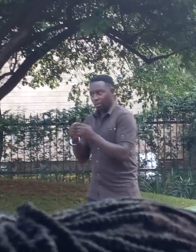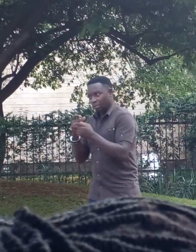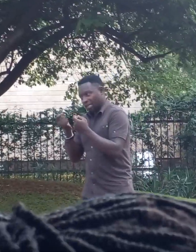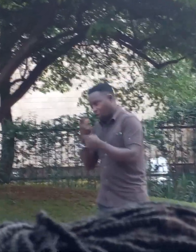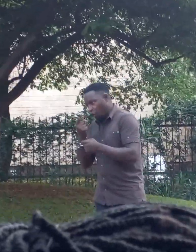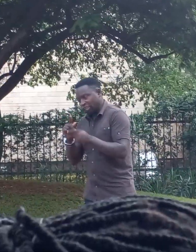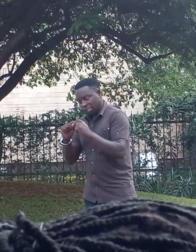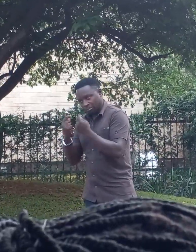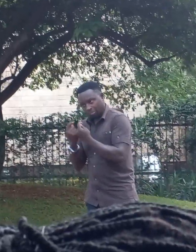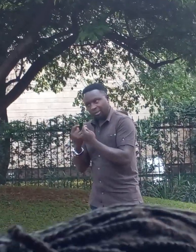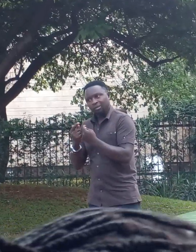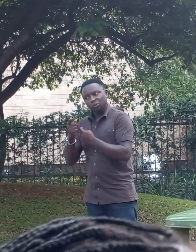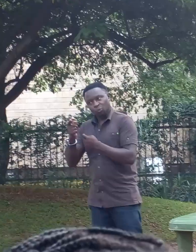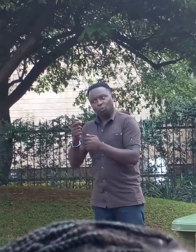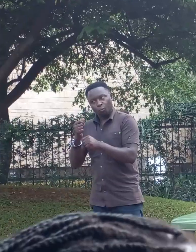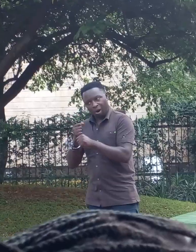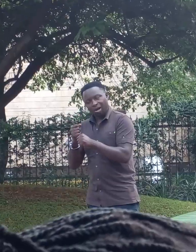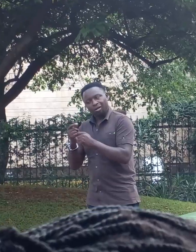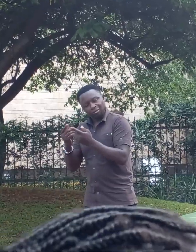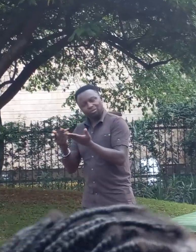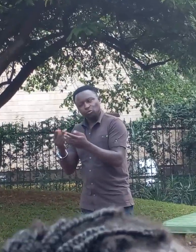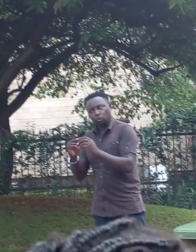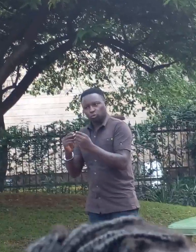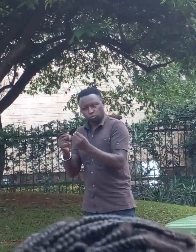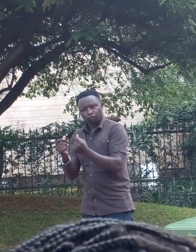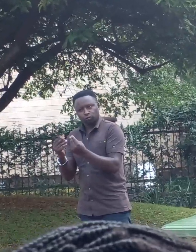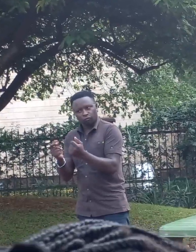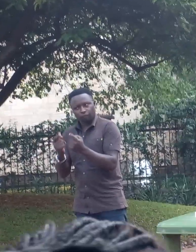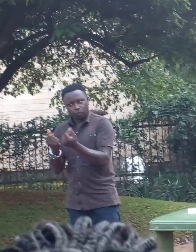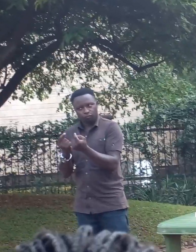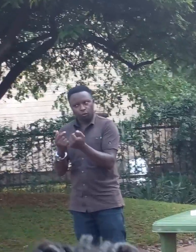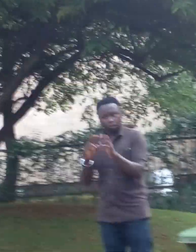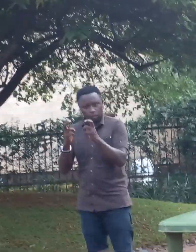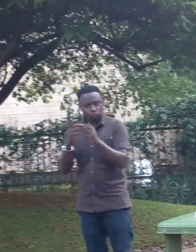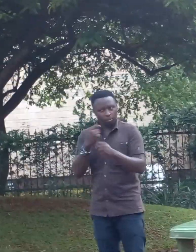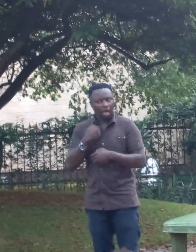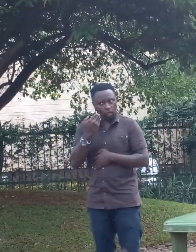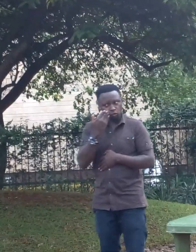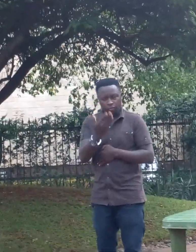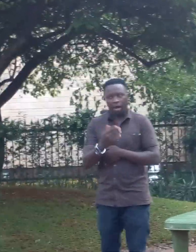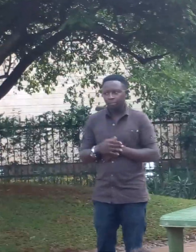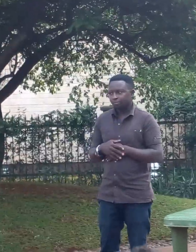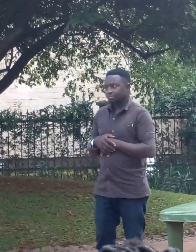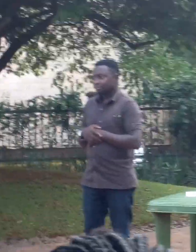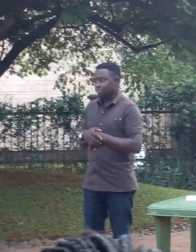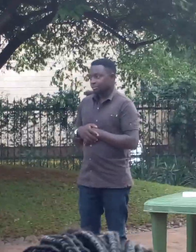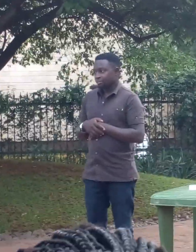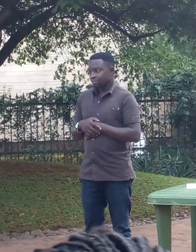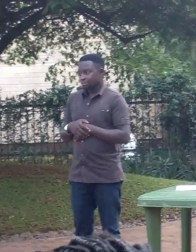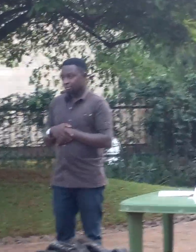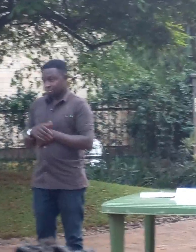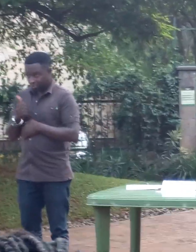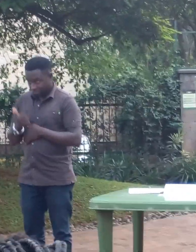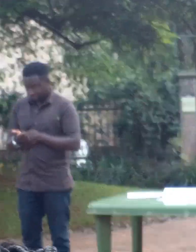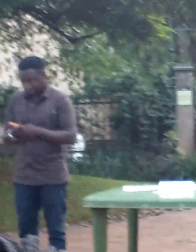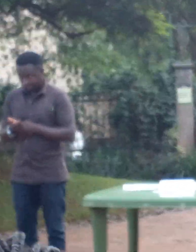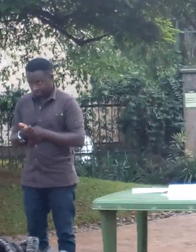we request to talk to the medical team so that we know how to work and solve that issue, because that problem already occurred last time.